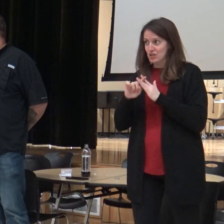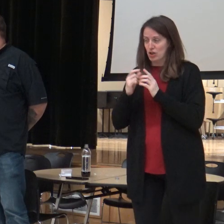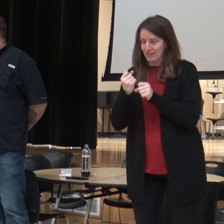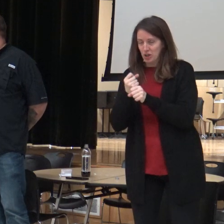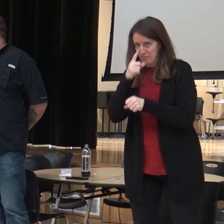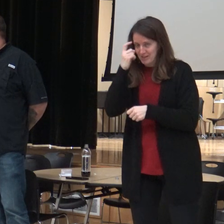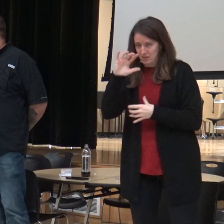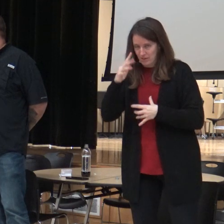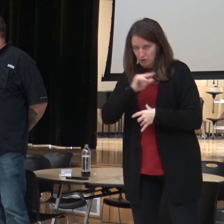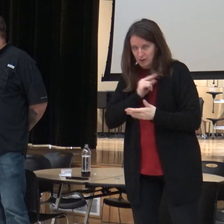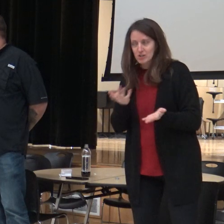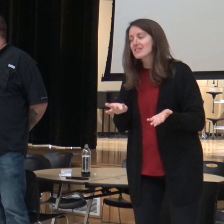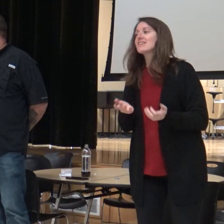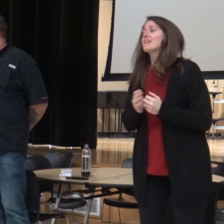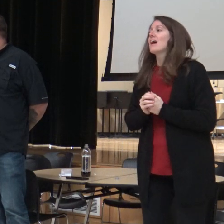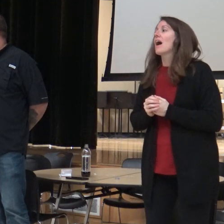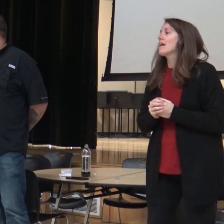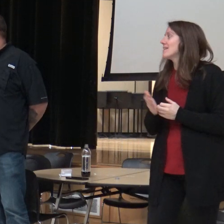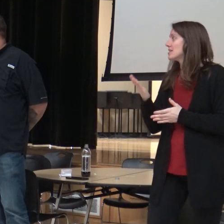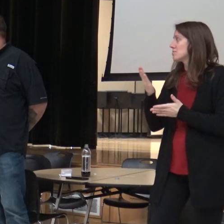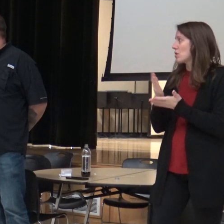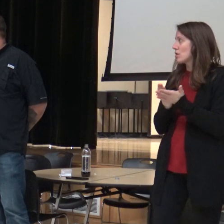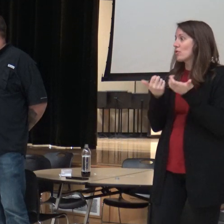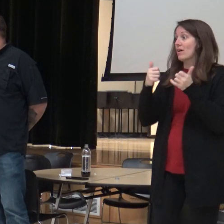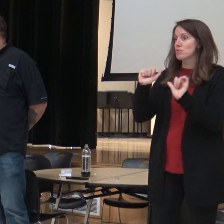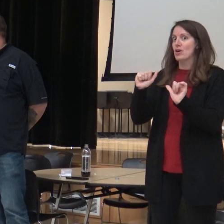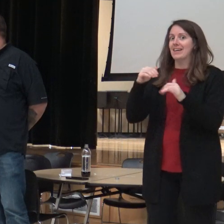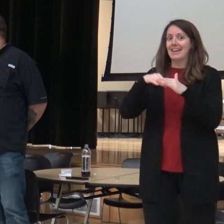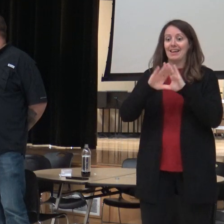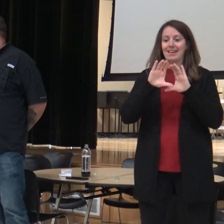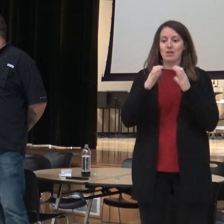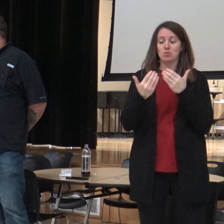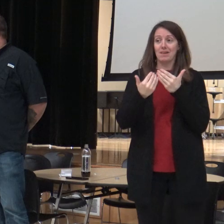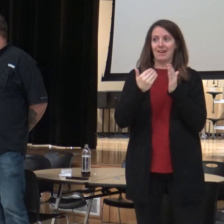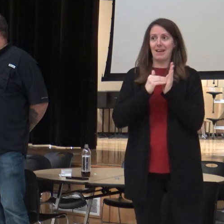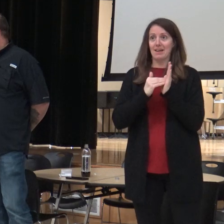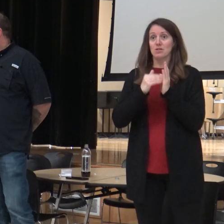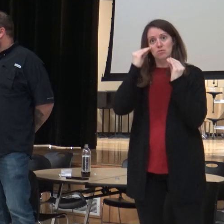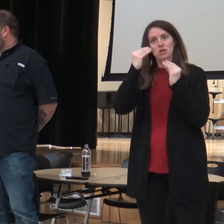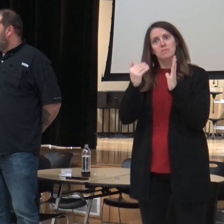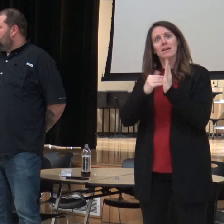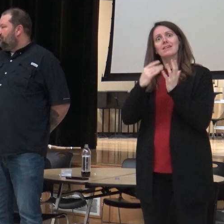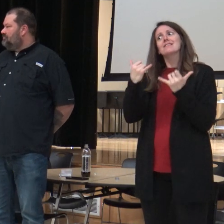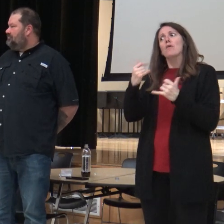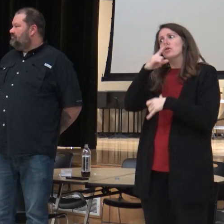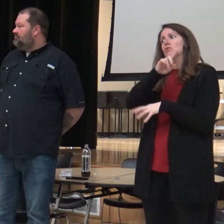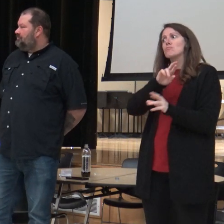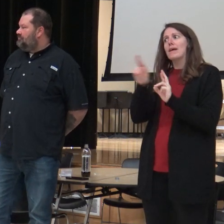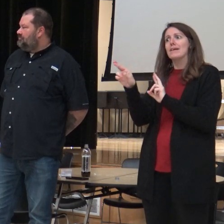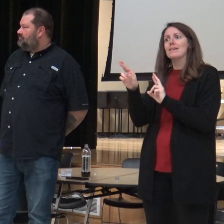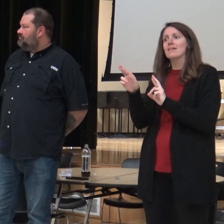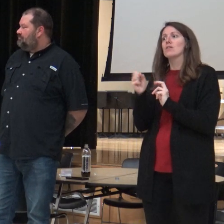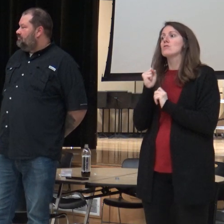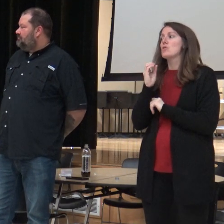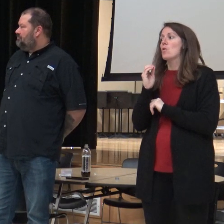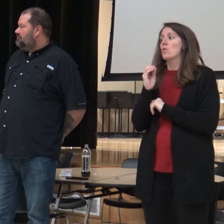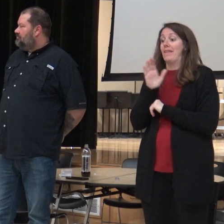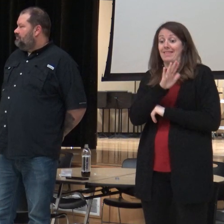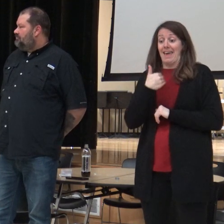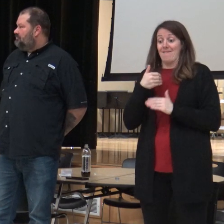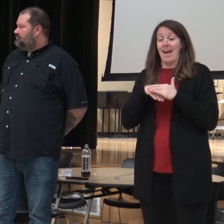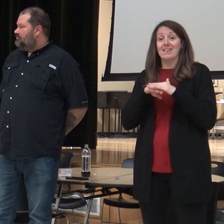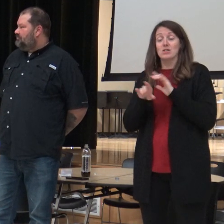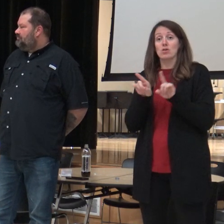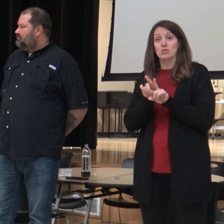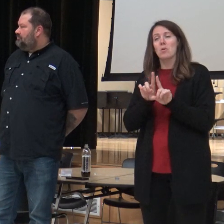graders. And it's part of what I've been trying to get back into the classroom is to reteach them because they're ready now. So they have access to us. What